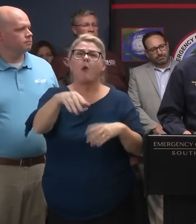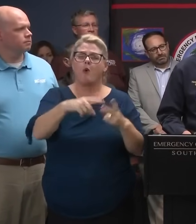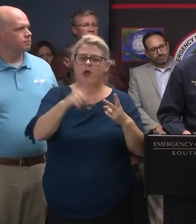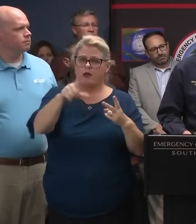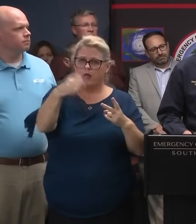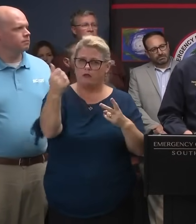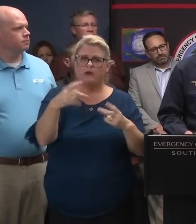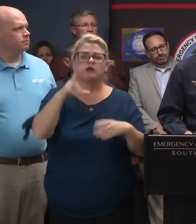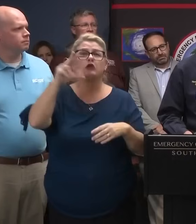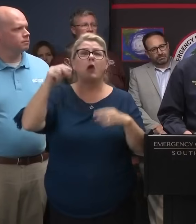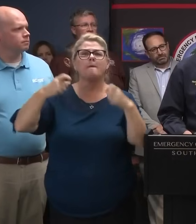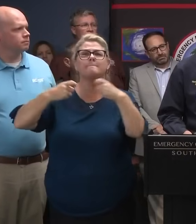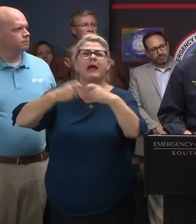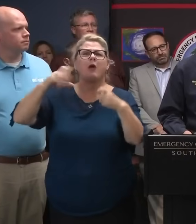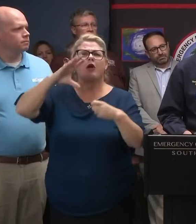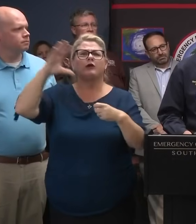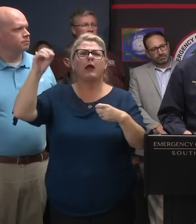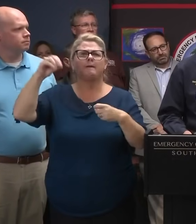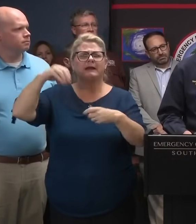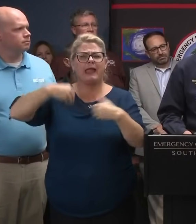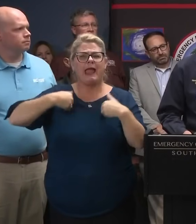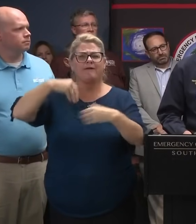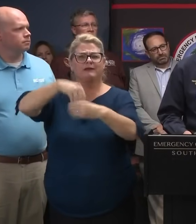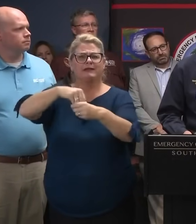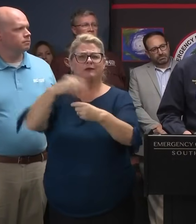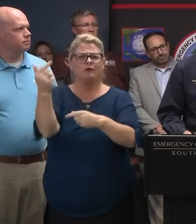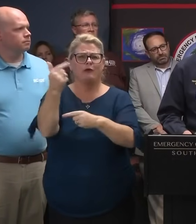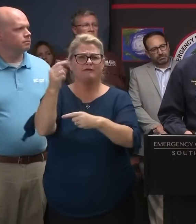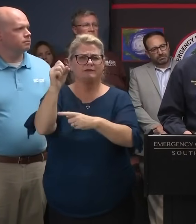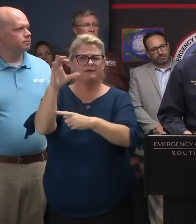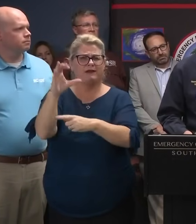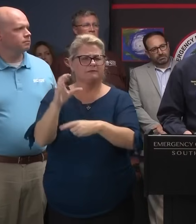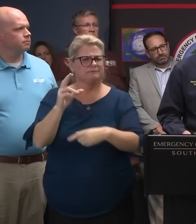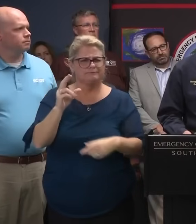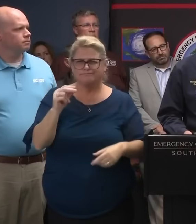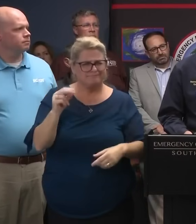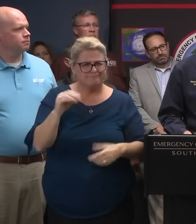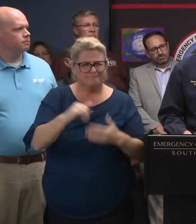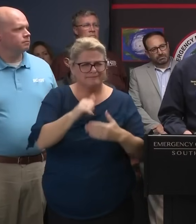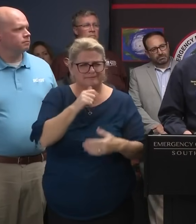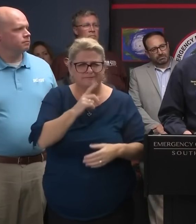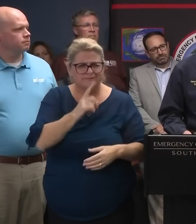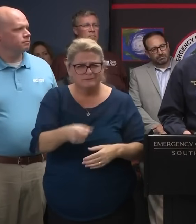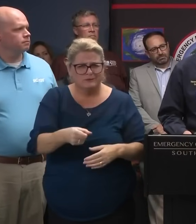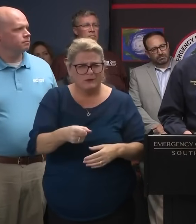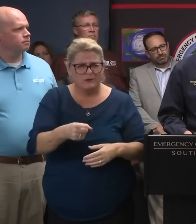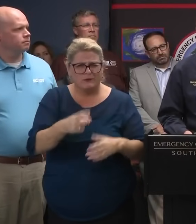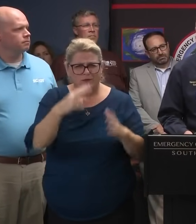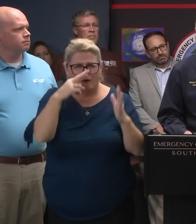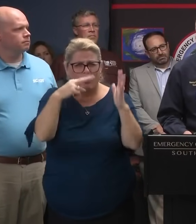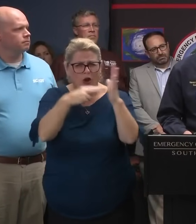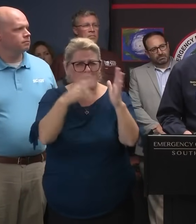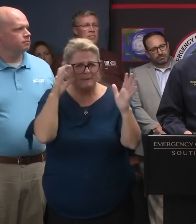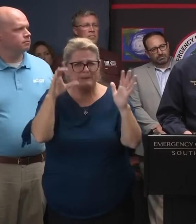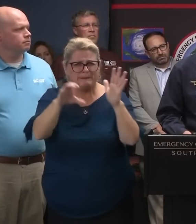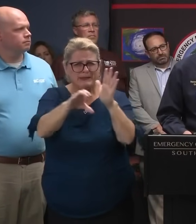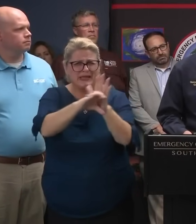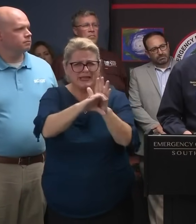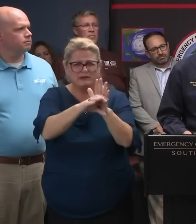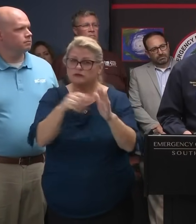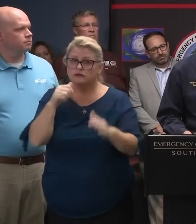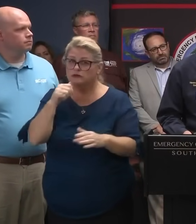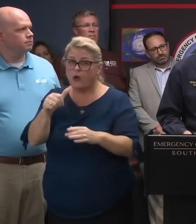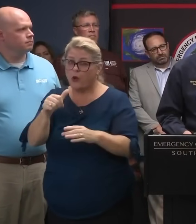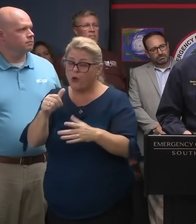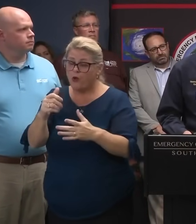was there no power company presence in Greenville? Well, if you go on the internet and look at the pictures, don't listen to the